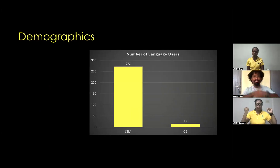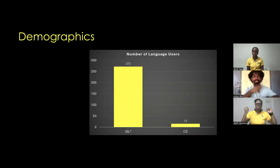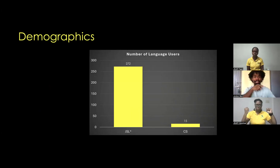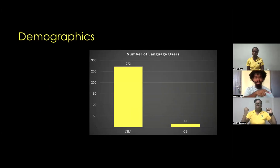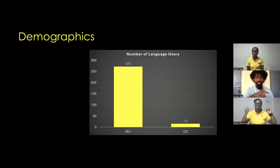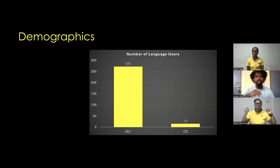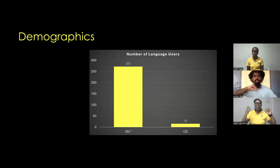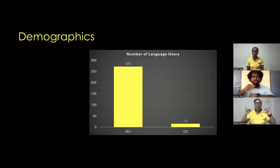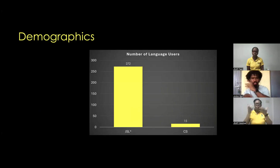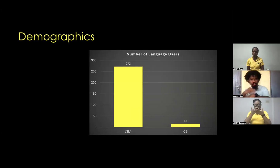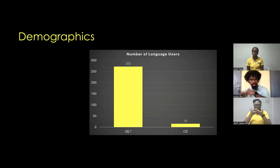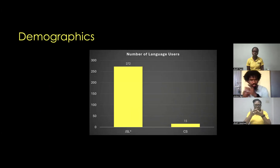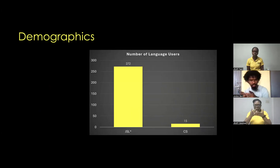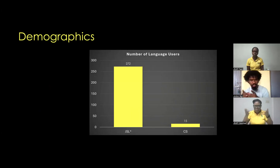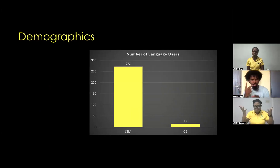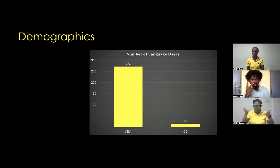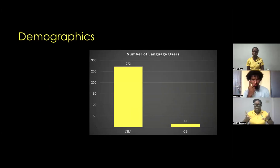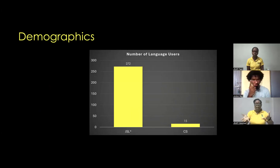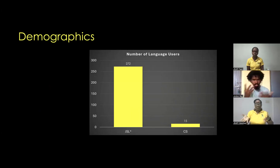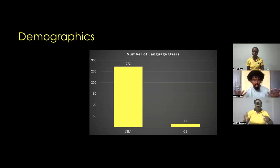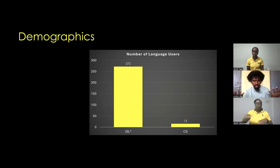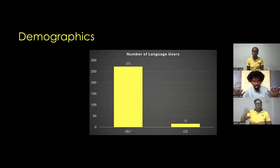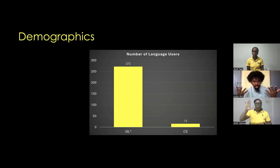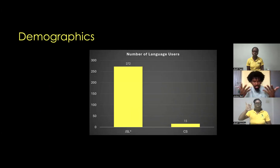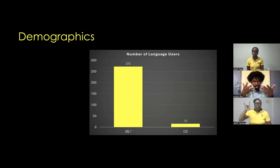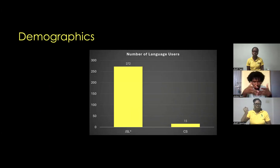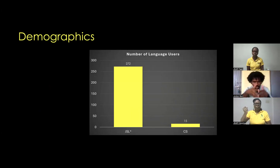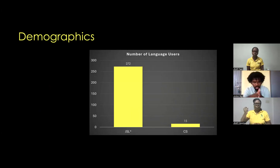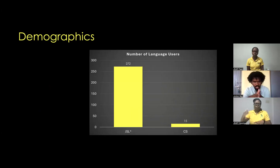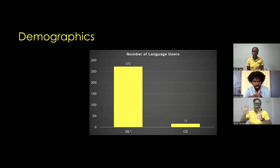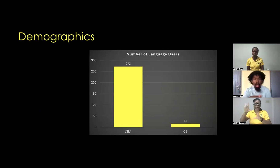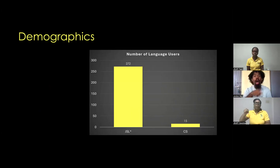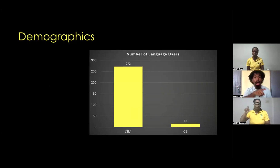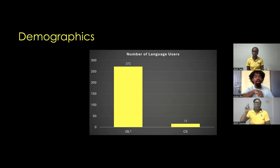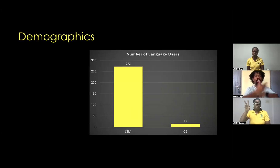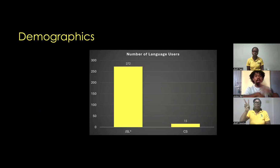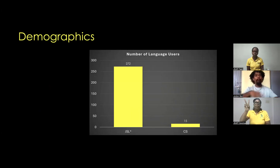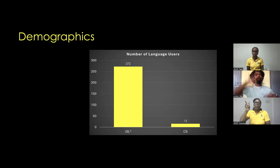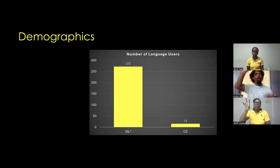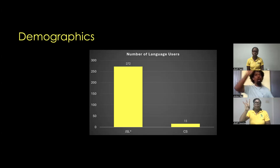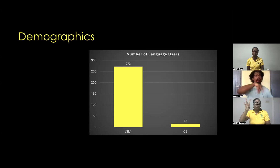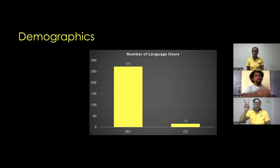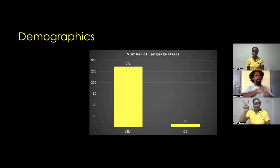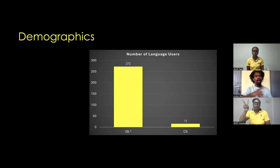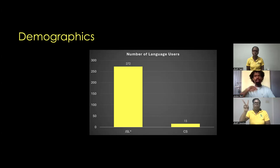how much JSL and country sign has influenced this.